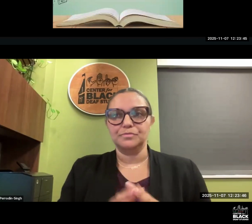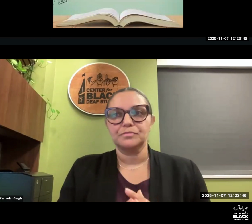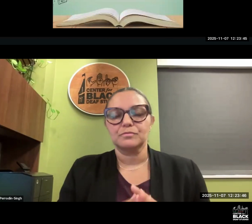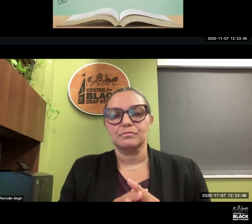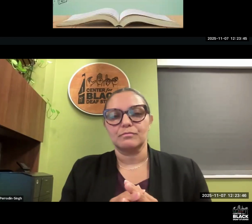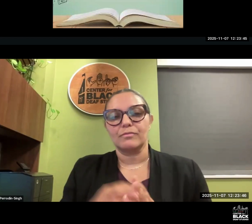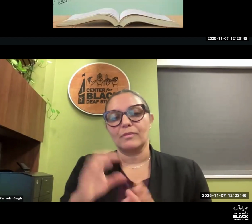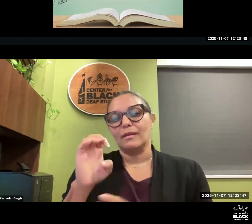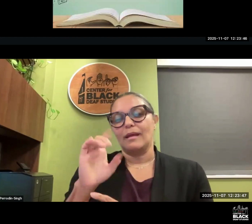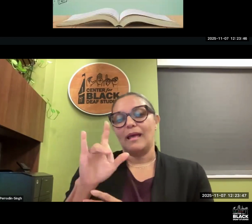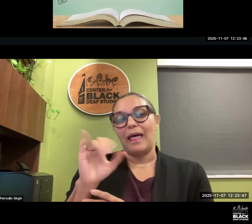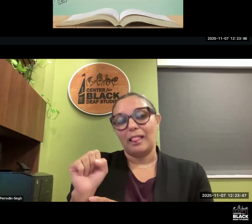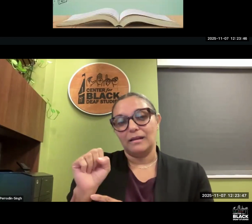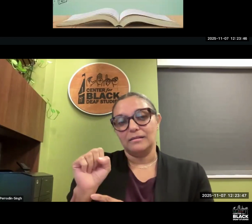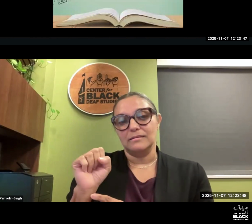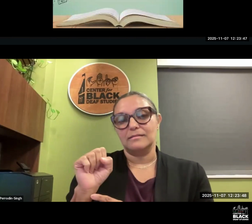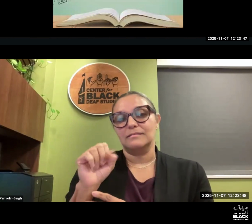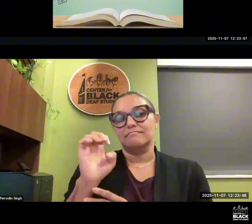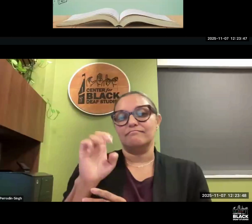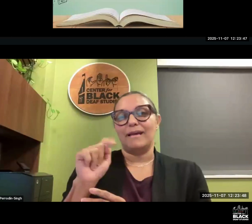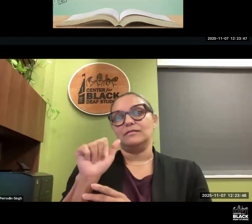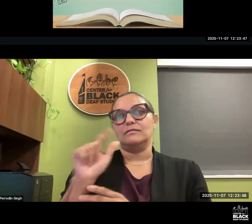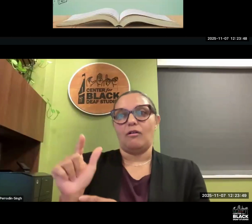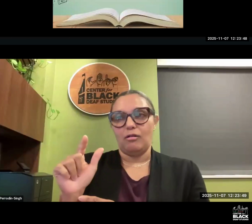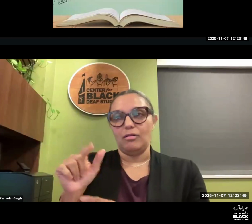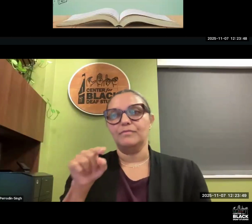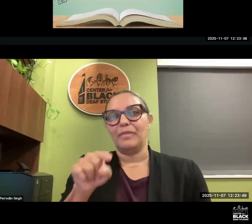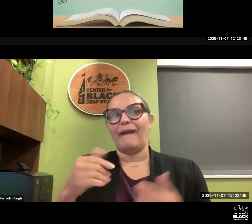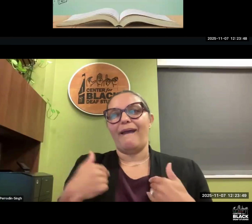and action of my own.